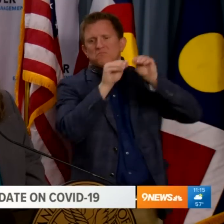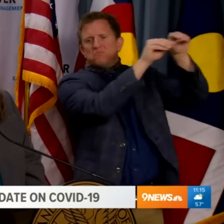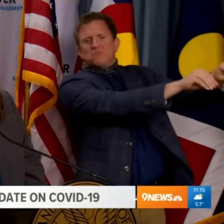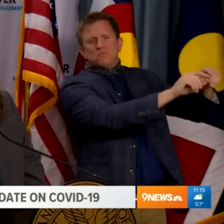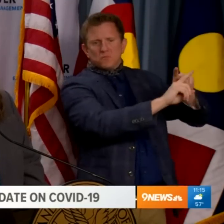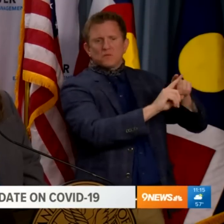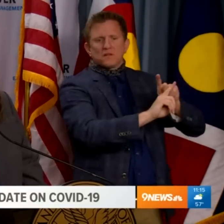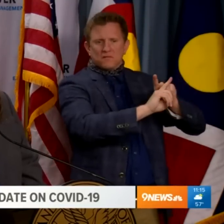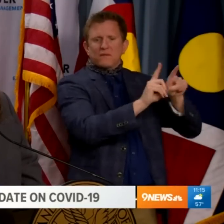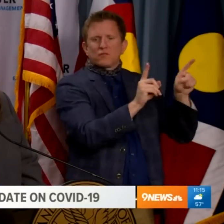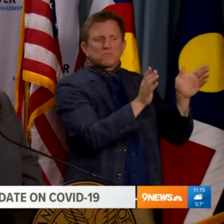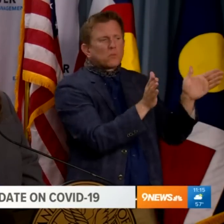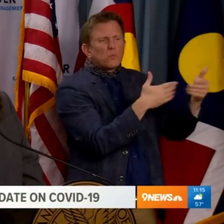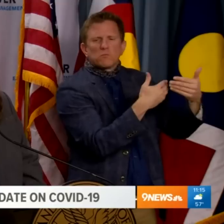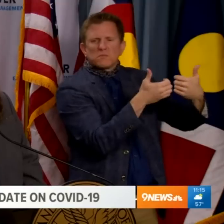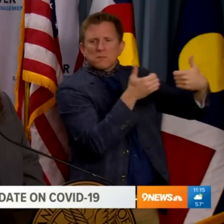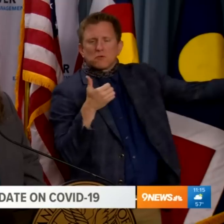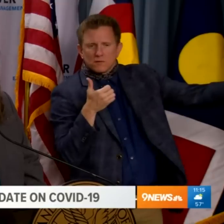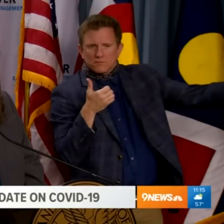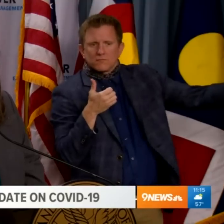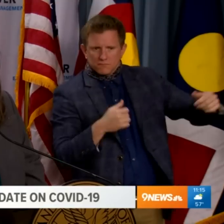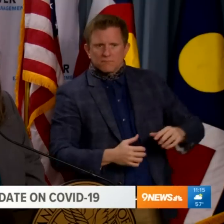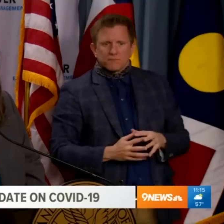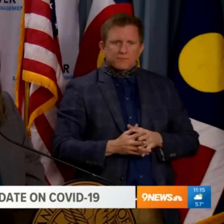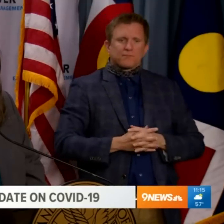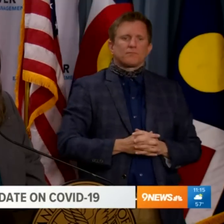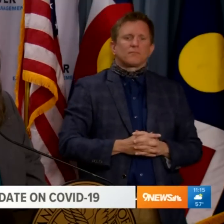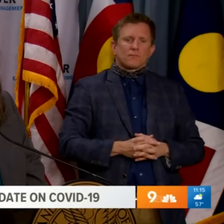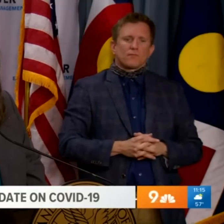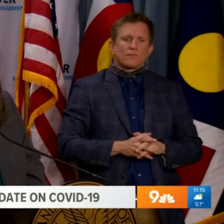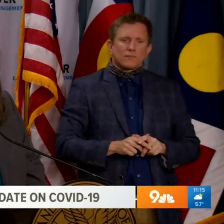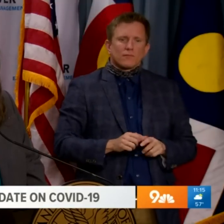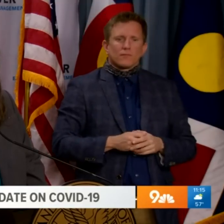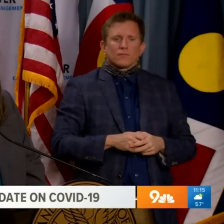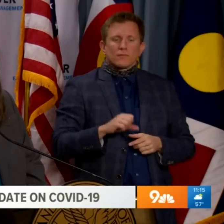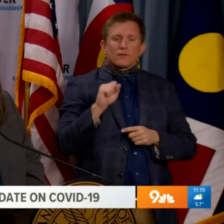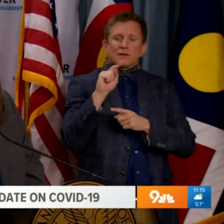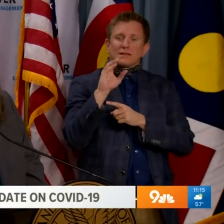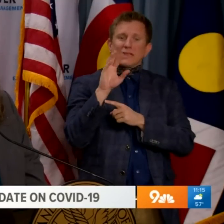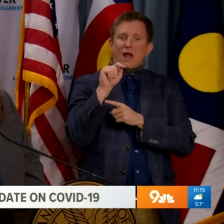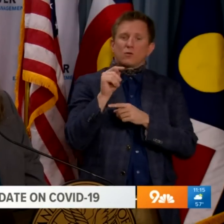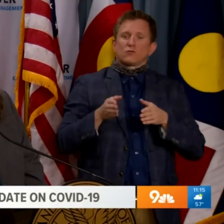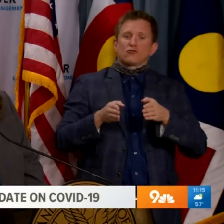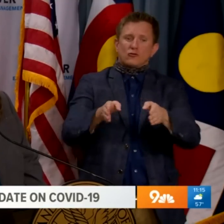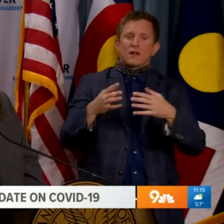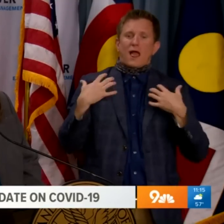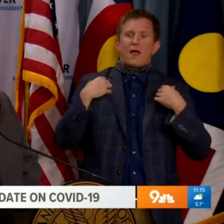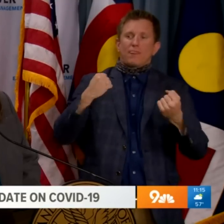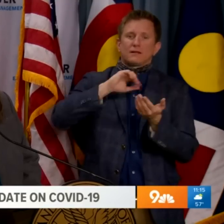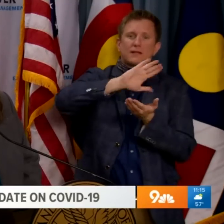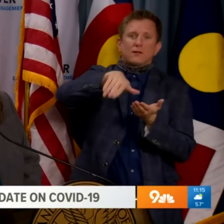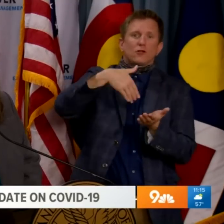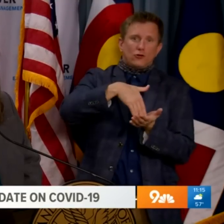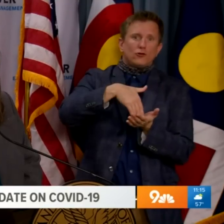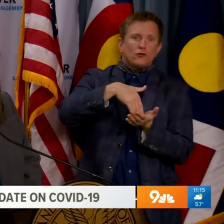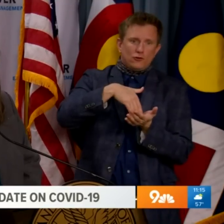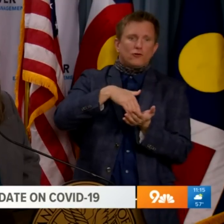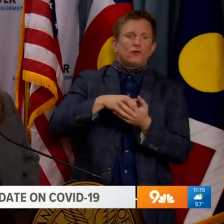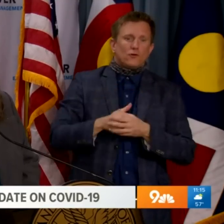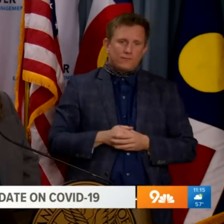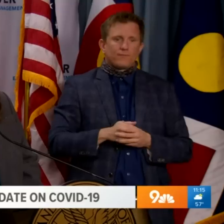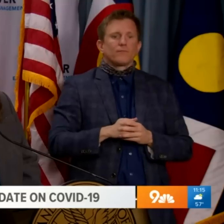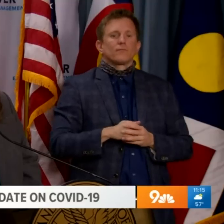Colorado Coalition for the Homeless Stout Street Health Center. Testing is available for those who are medically advised to do so, and guests